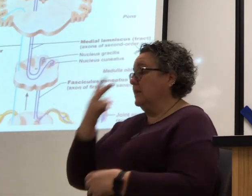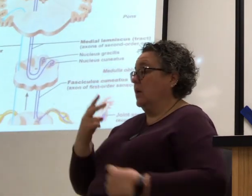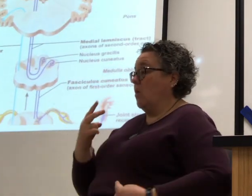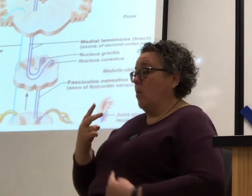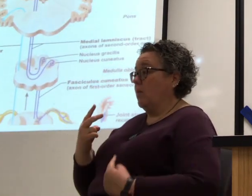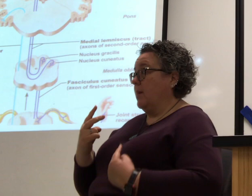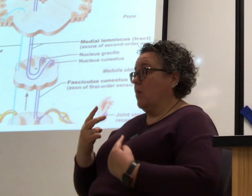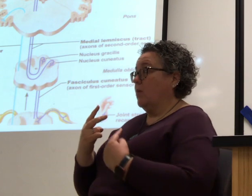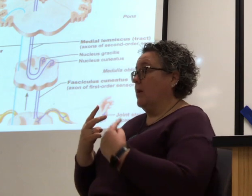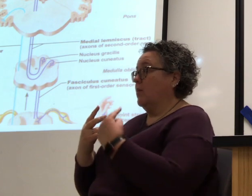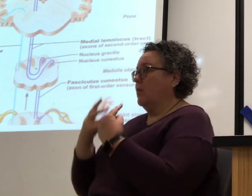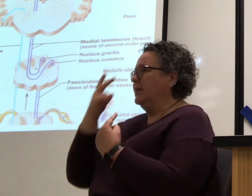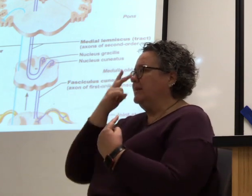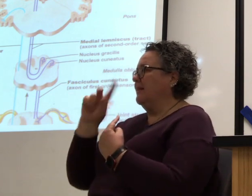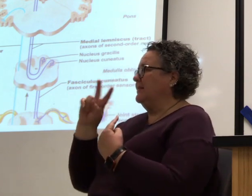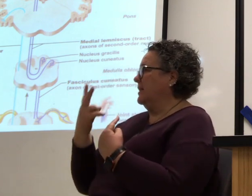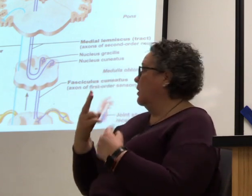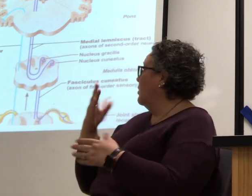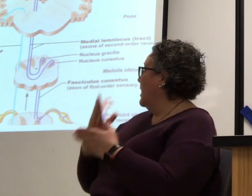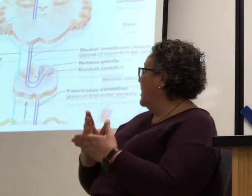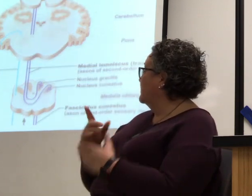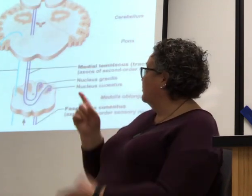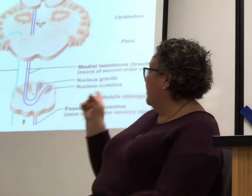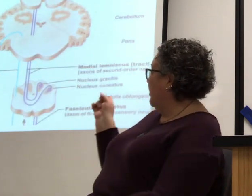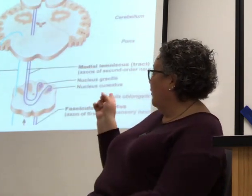one ends.